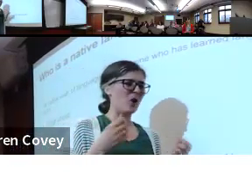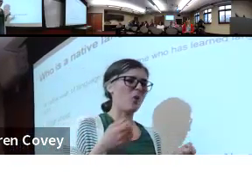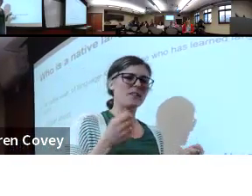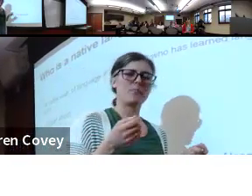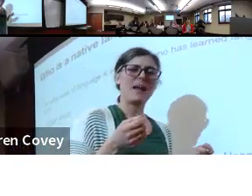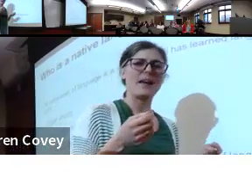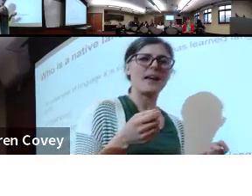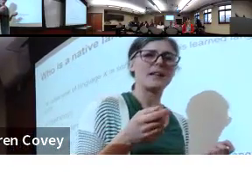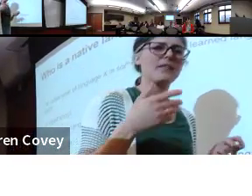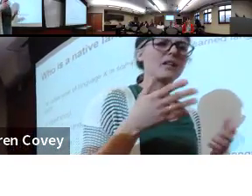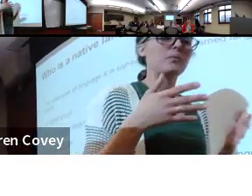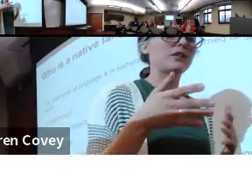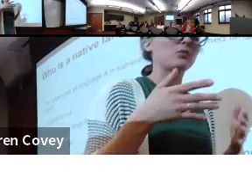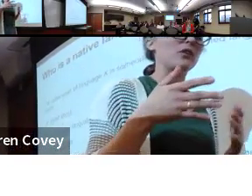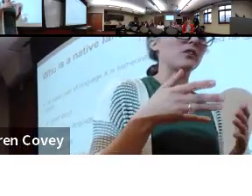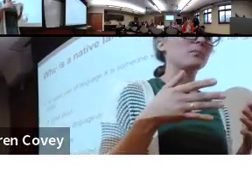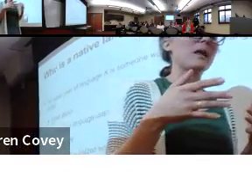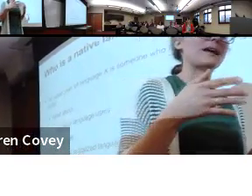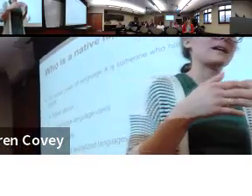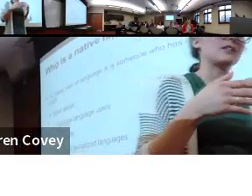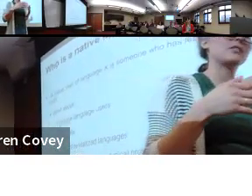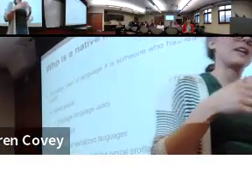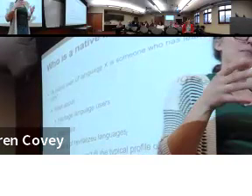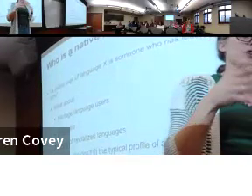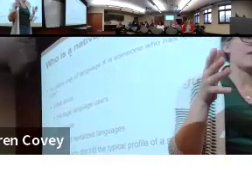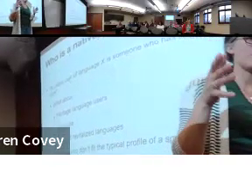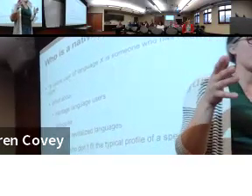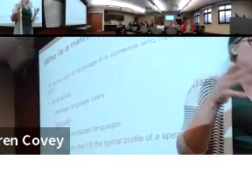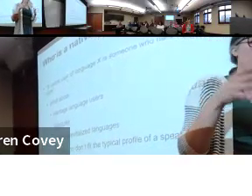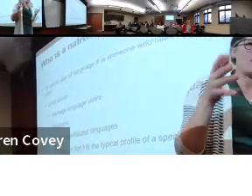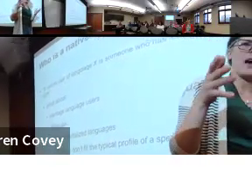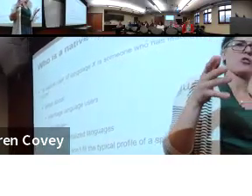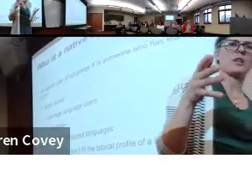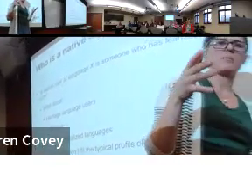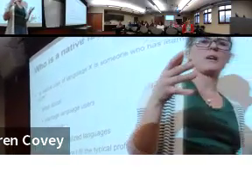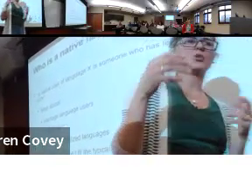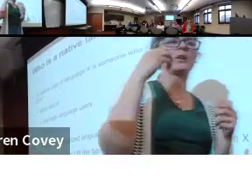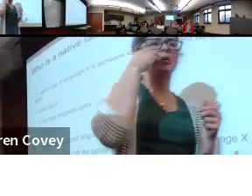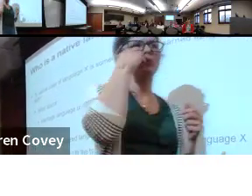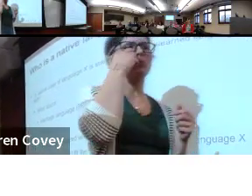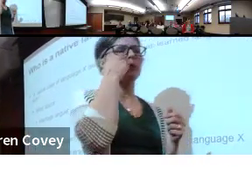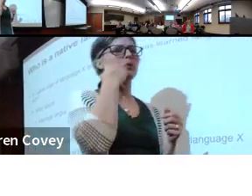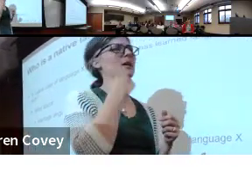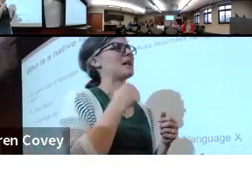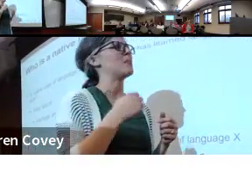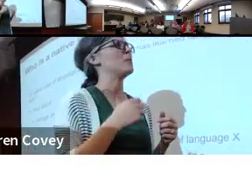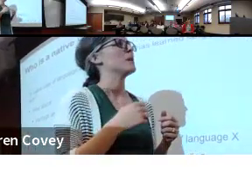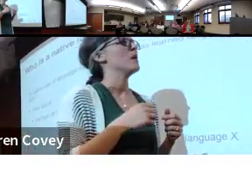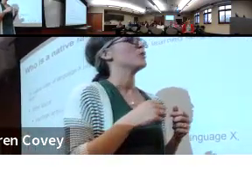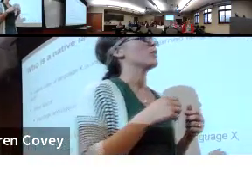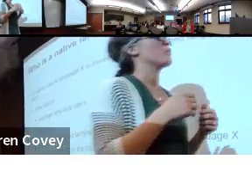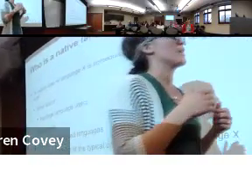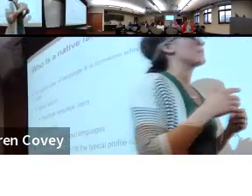it doesn't always apply. And even in the places where it does apply, it doesn't capture everybody that we actually meant to include when we use that